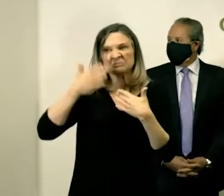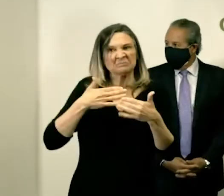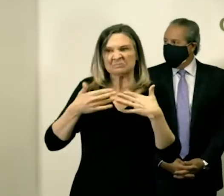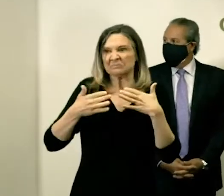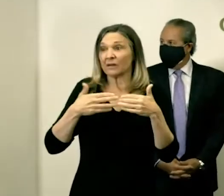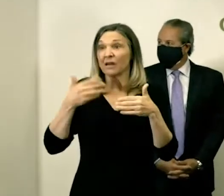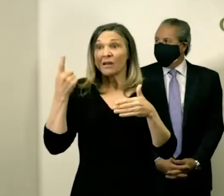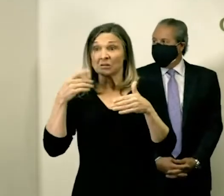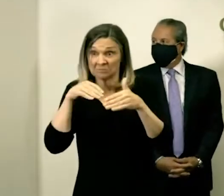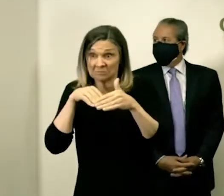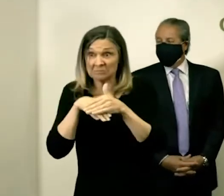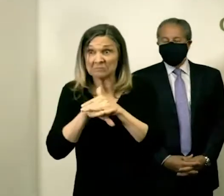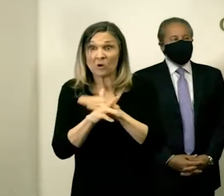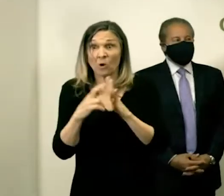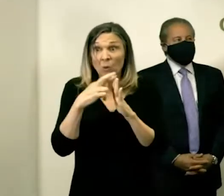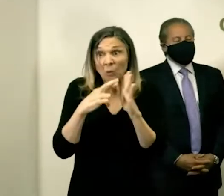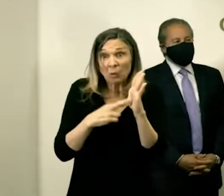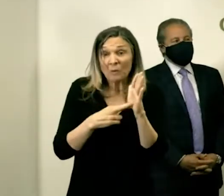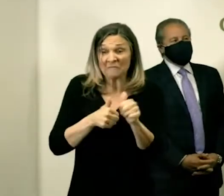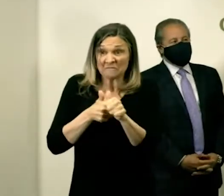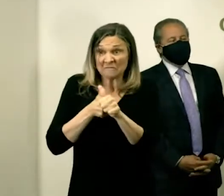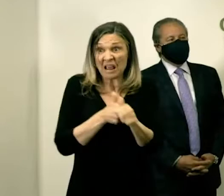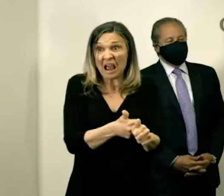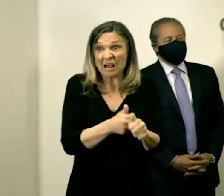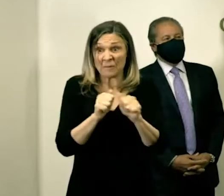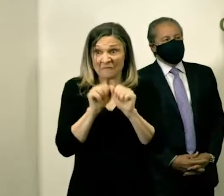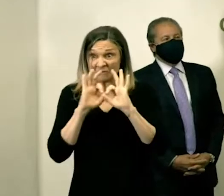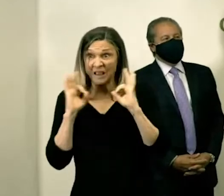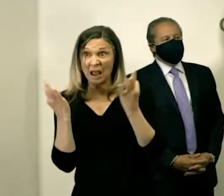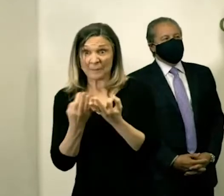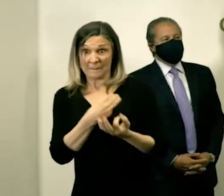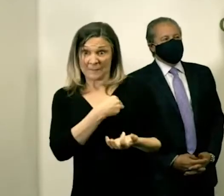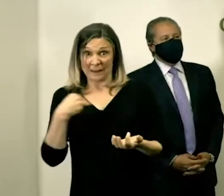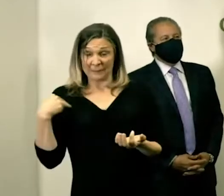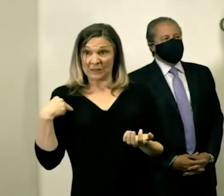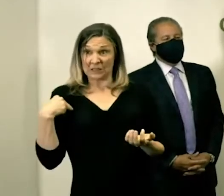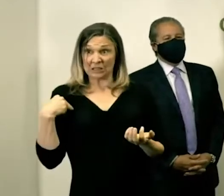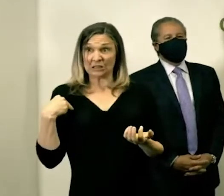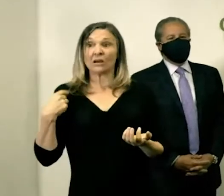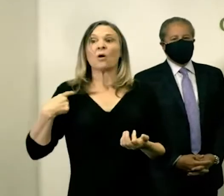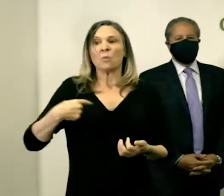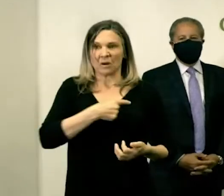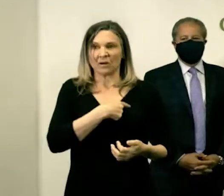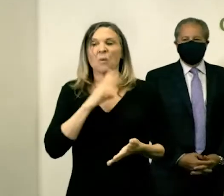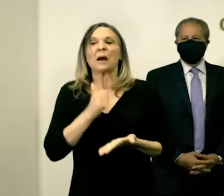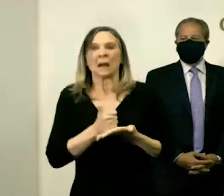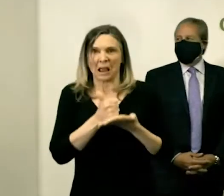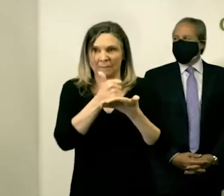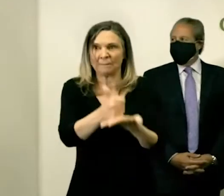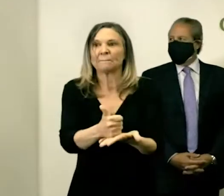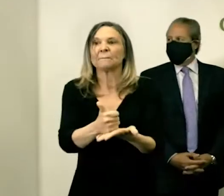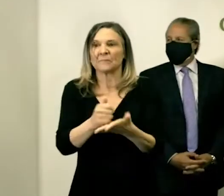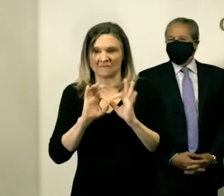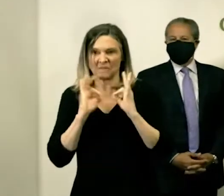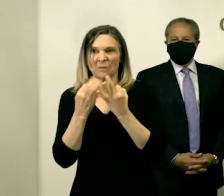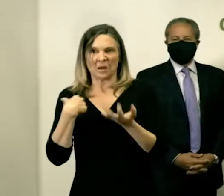under the existing rules, but with a family member, we will accommodate the family member, no